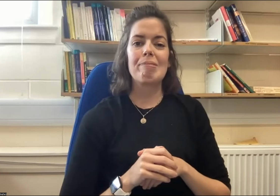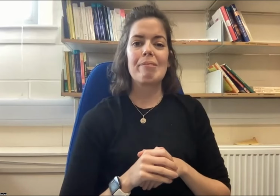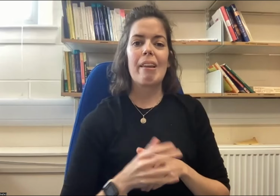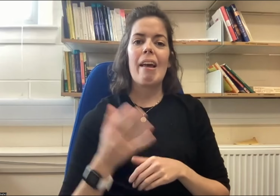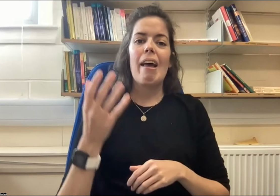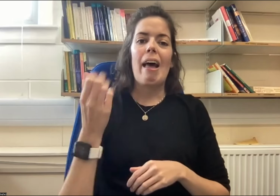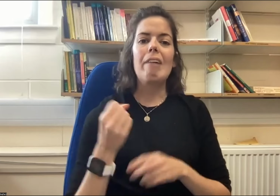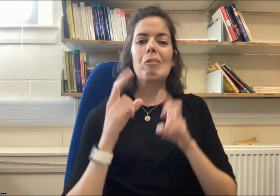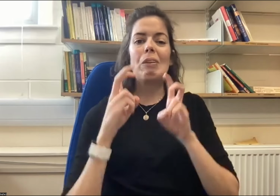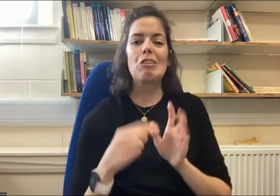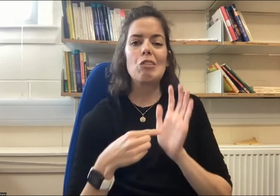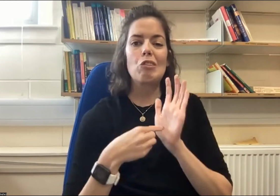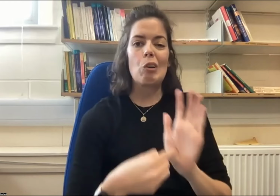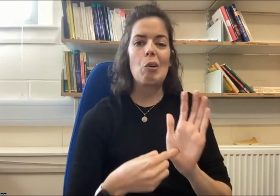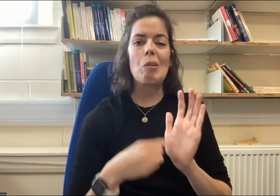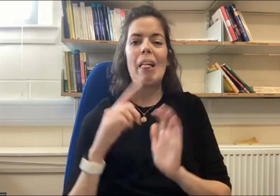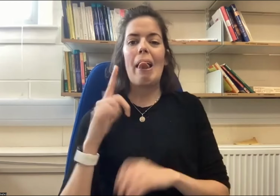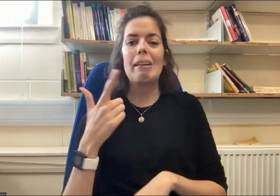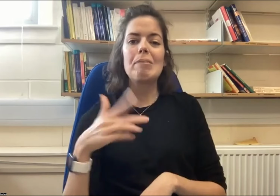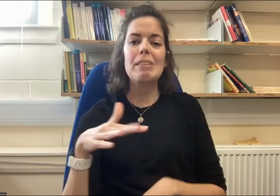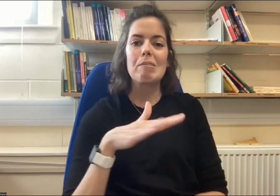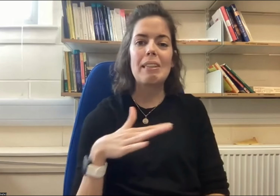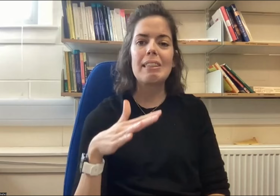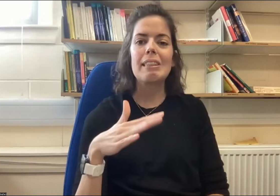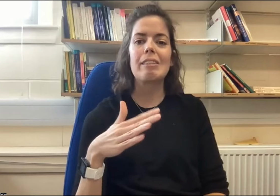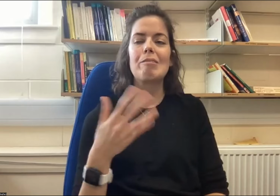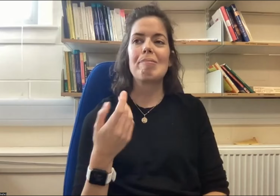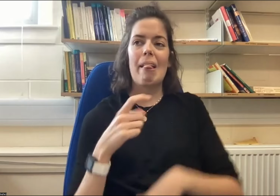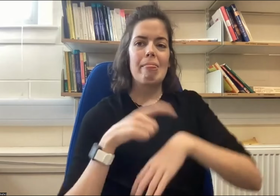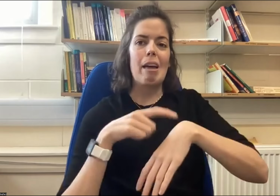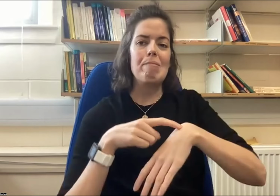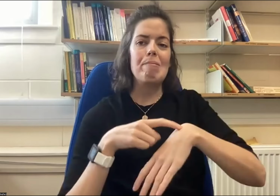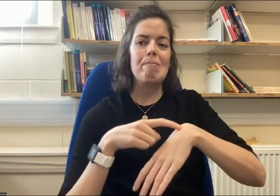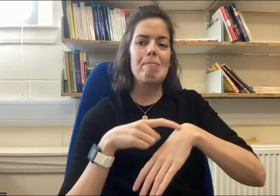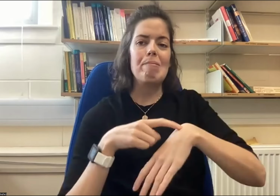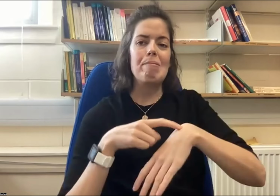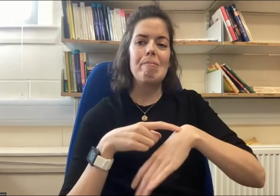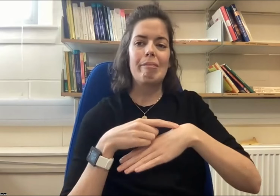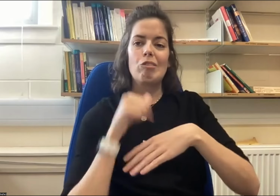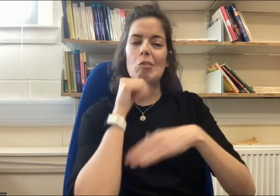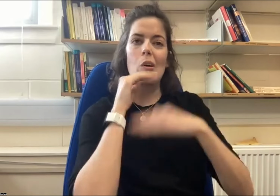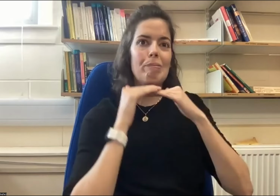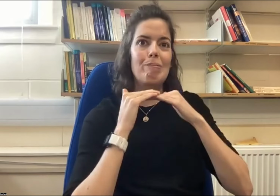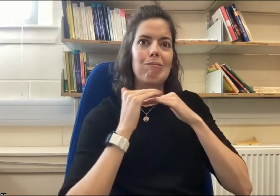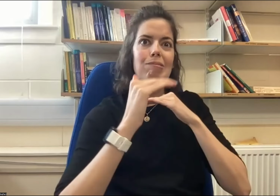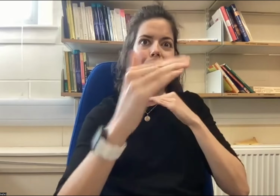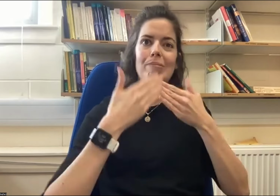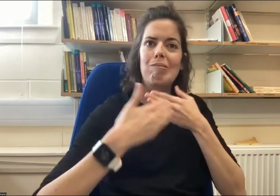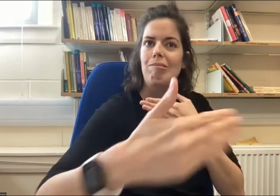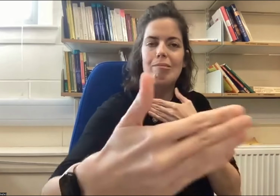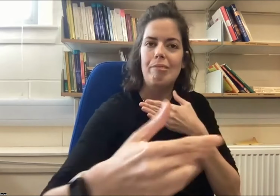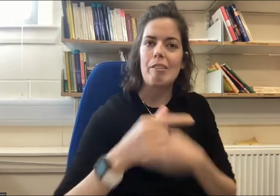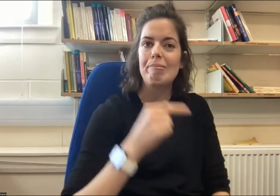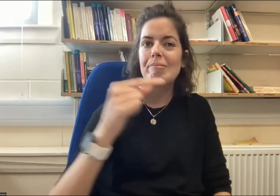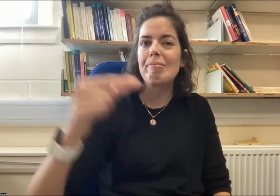And I've asked this research question because there is research that shows that lesbian spaces are different in